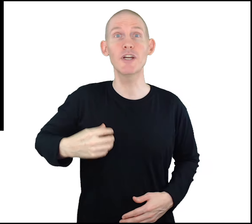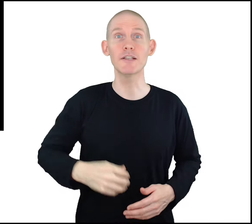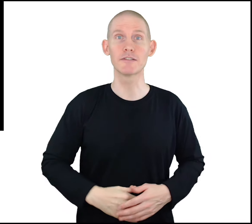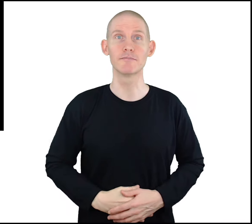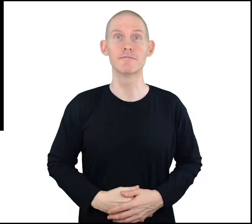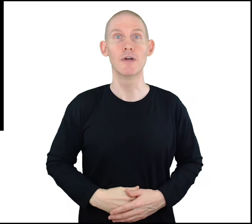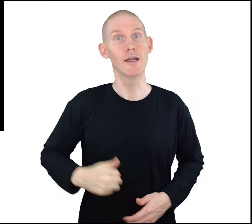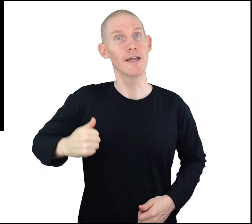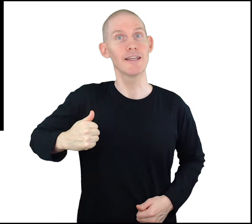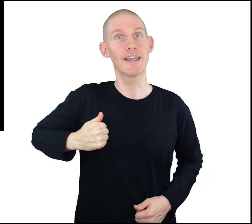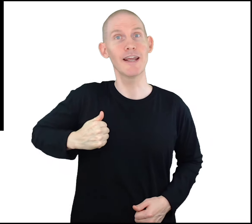chest. Canada.